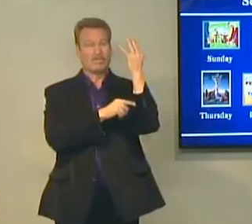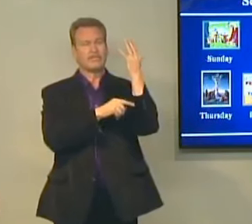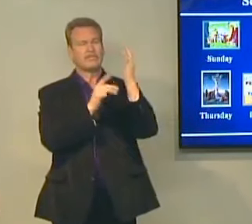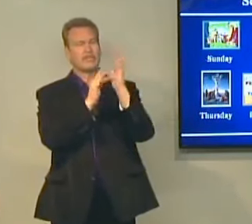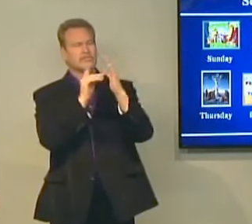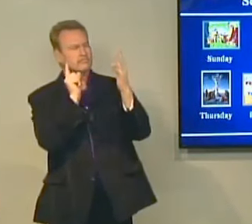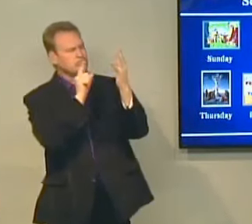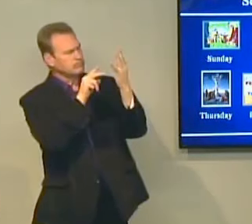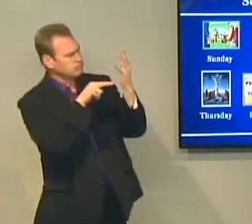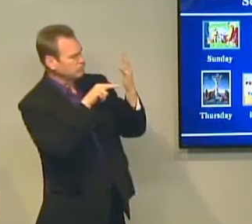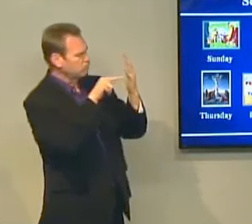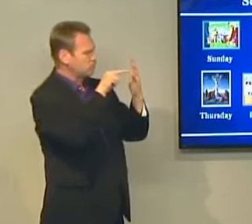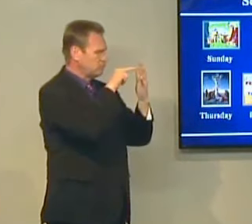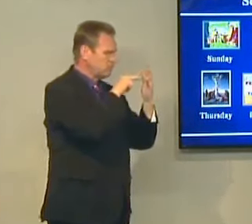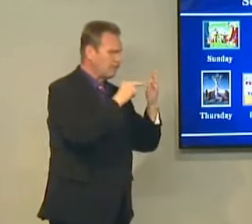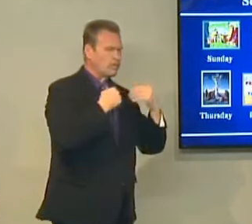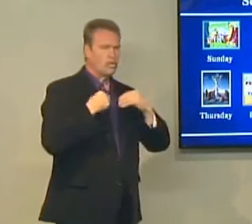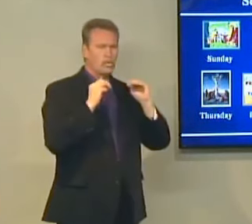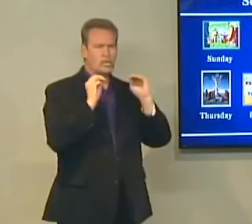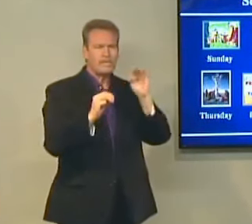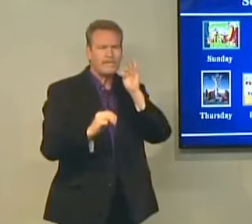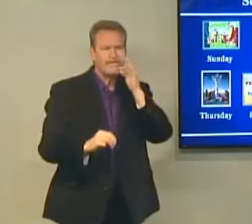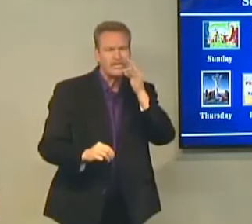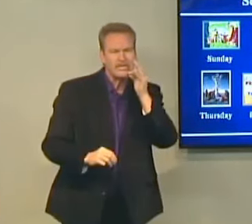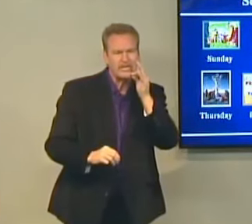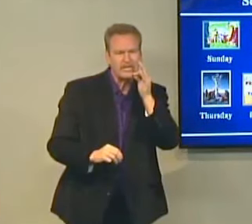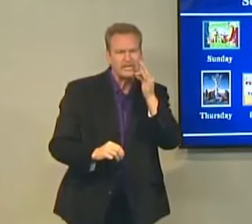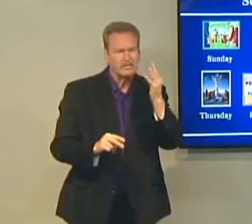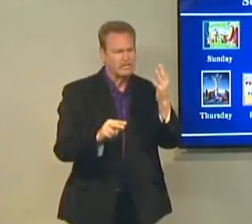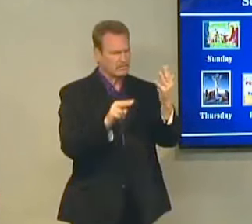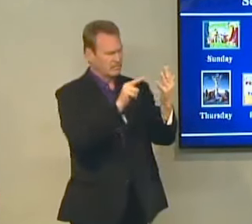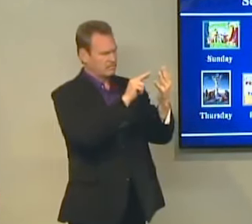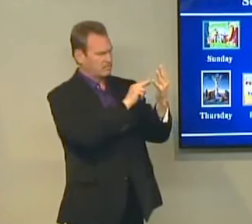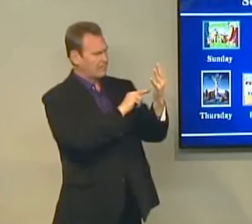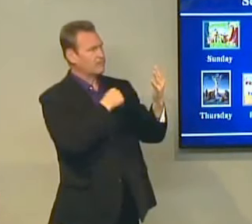There was a tree that Jesus passed by, and this tree had no fruit on it. A fake tree.